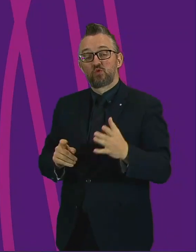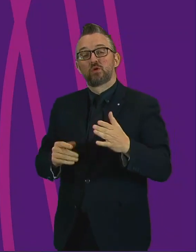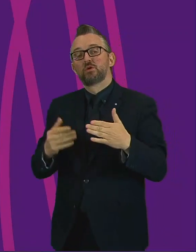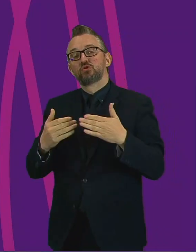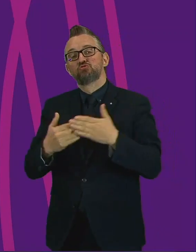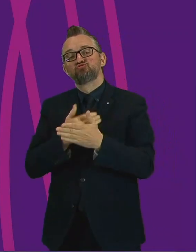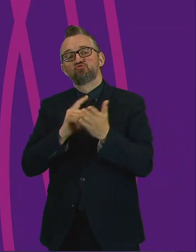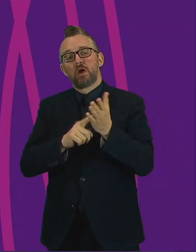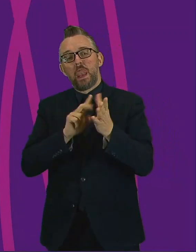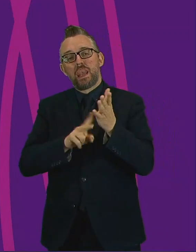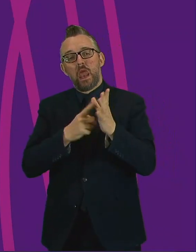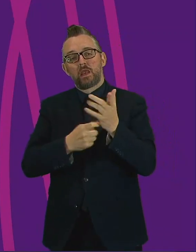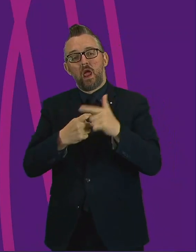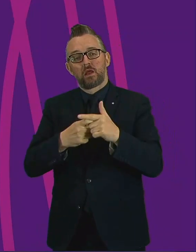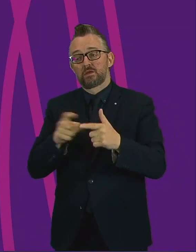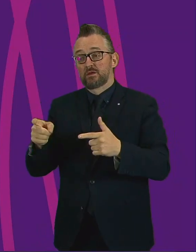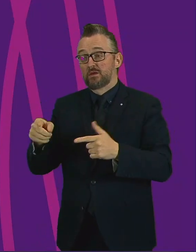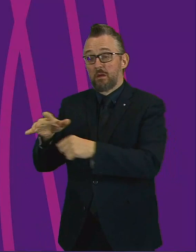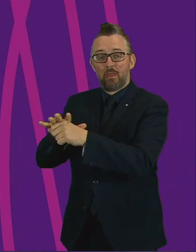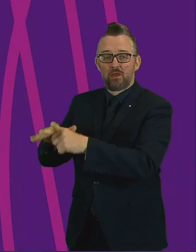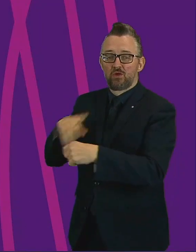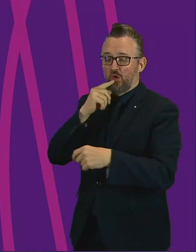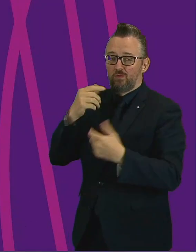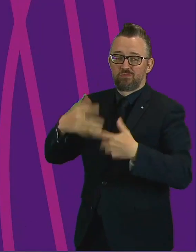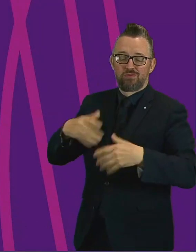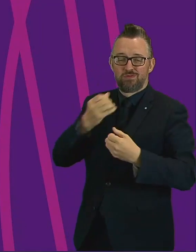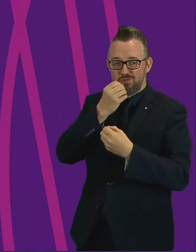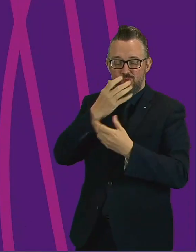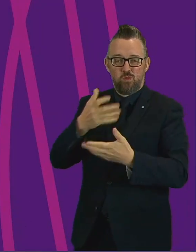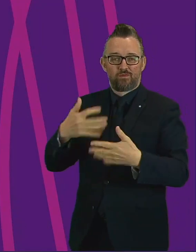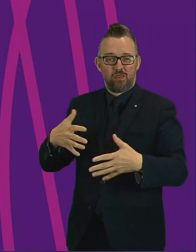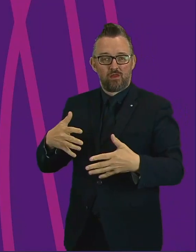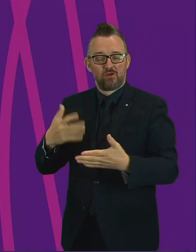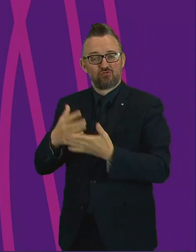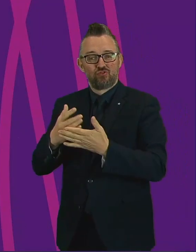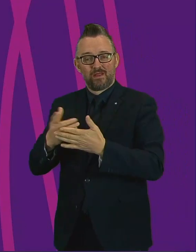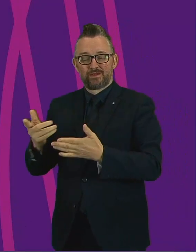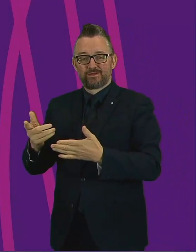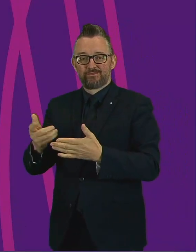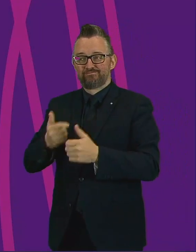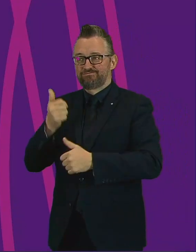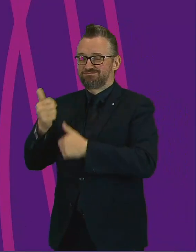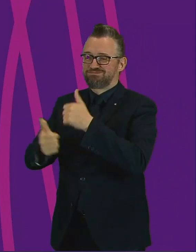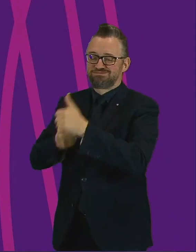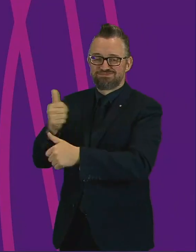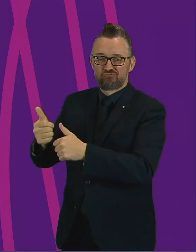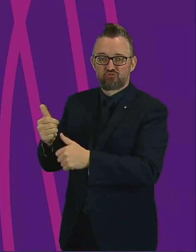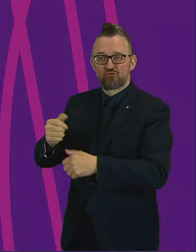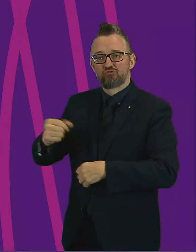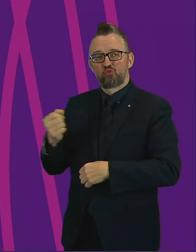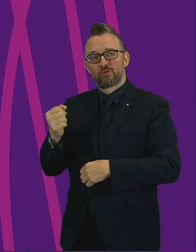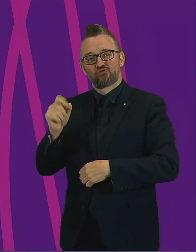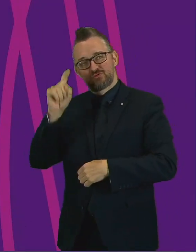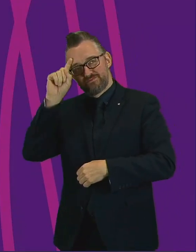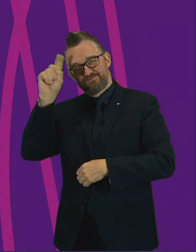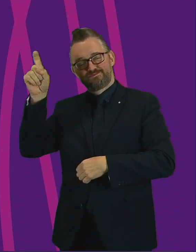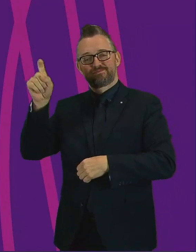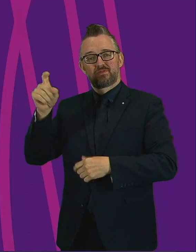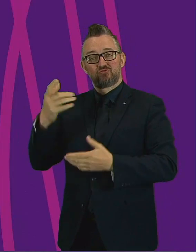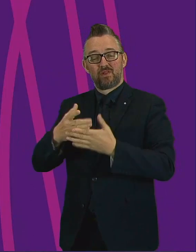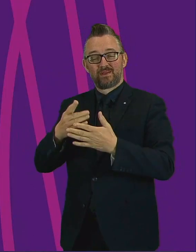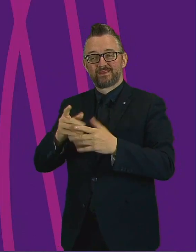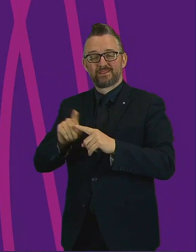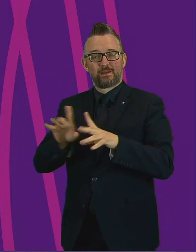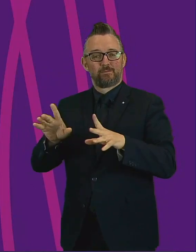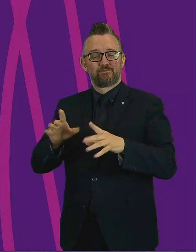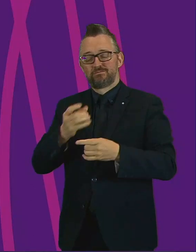a truly wonderful place and a real credit to Scottish ingenuity and of course a real jewel in the crown